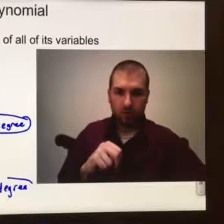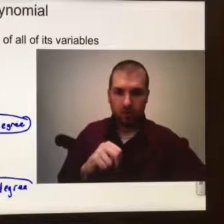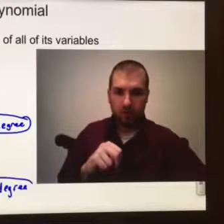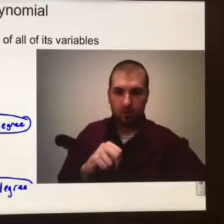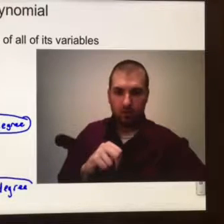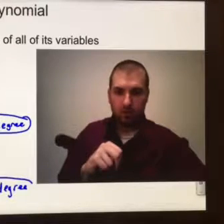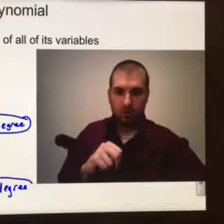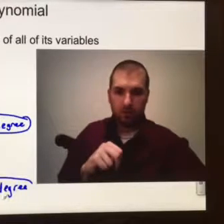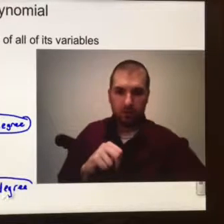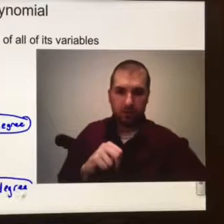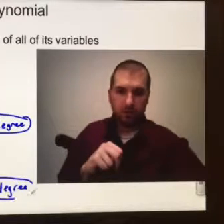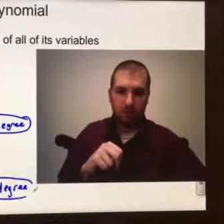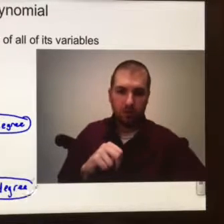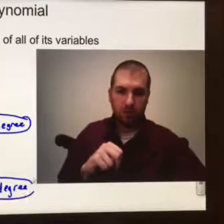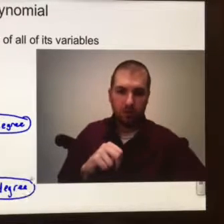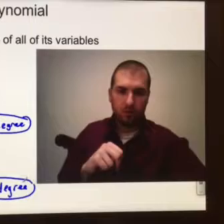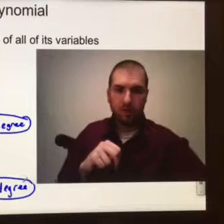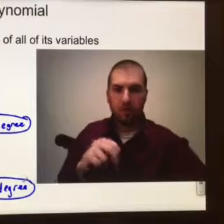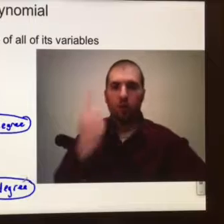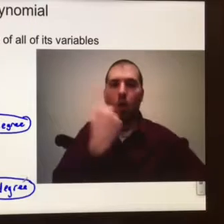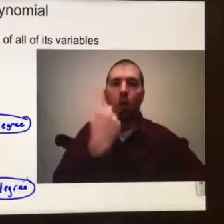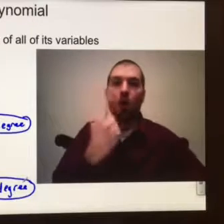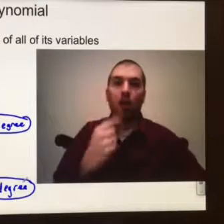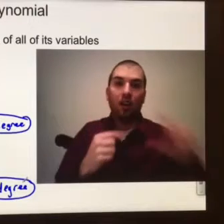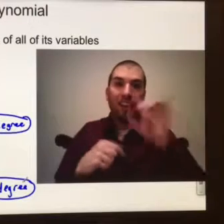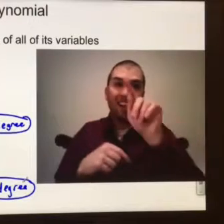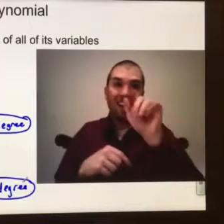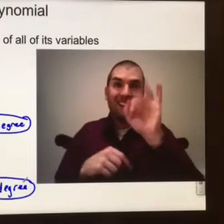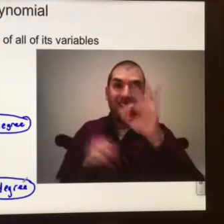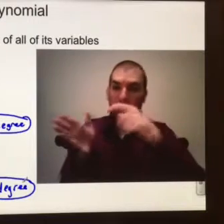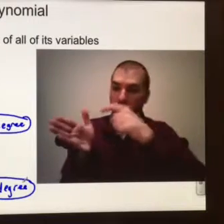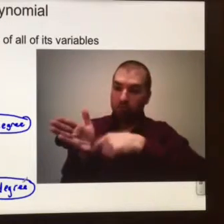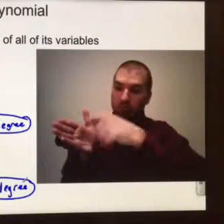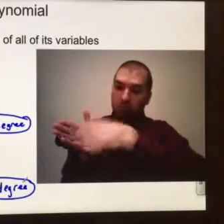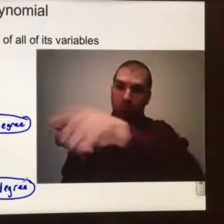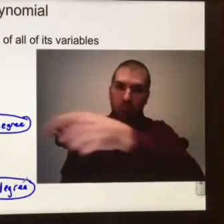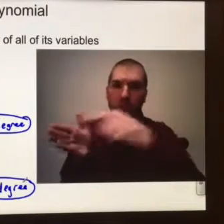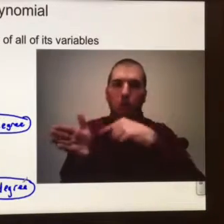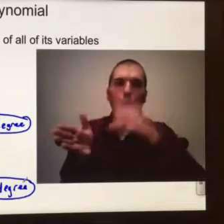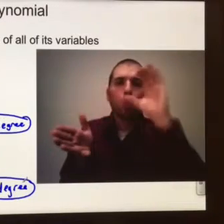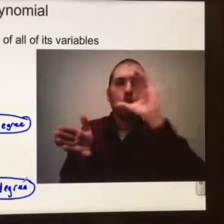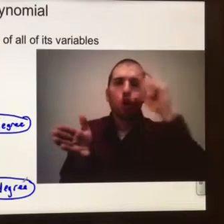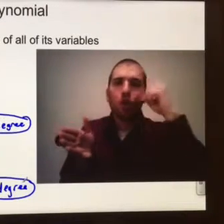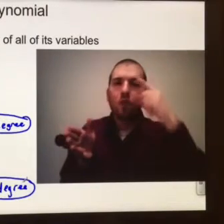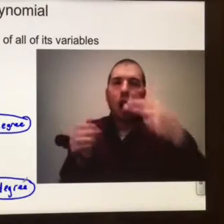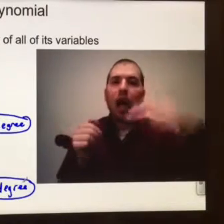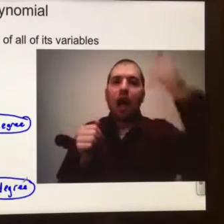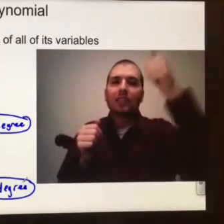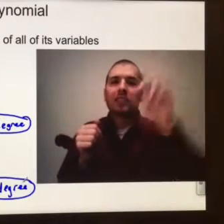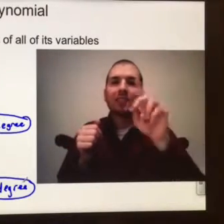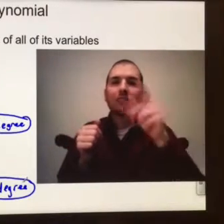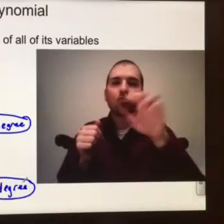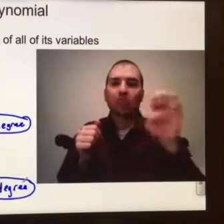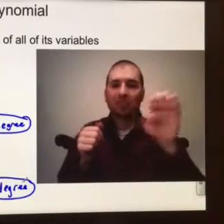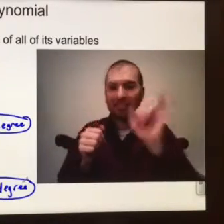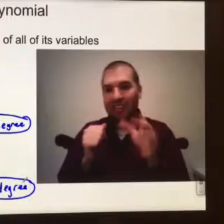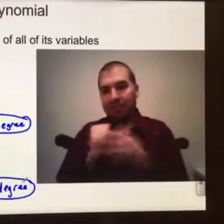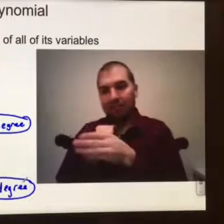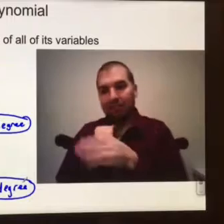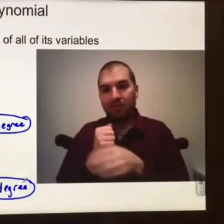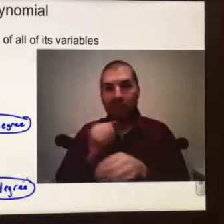you take the first one, which would be 2 added to 4, and make that the 6th degree.